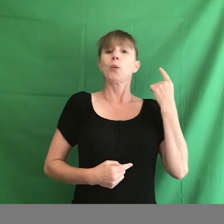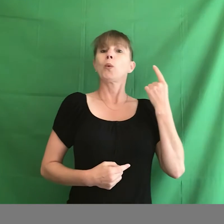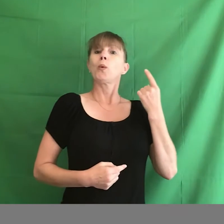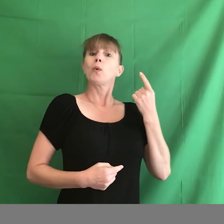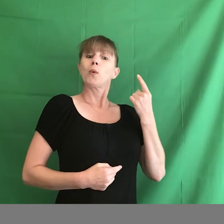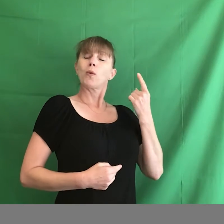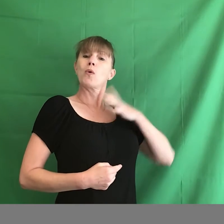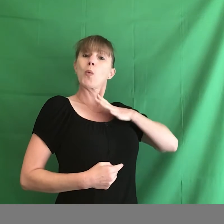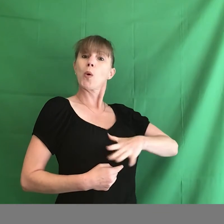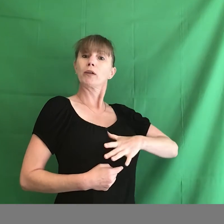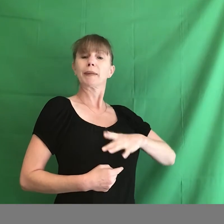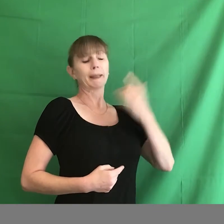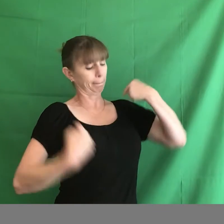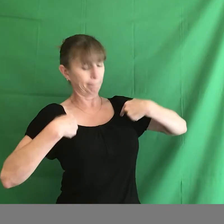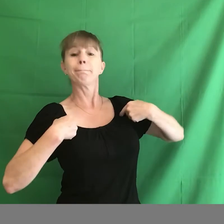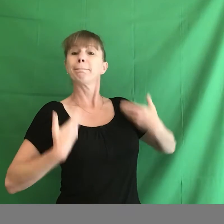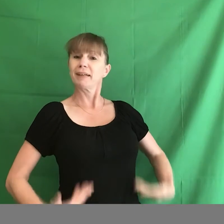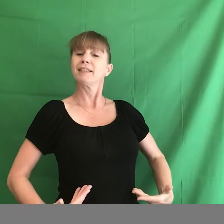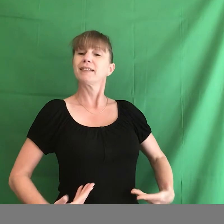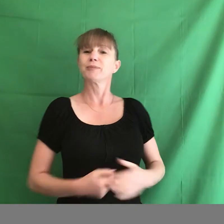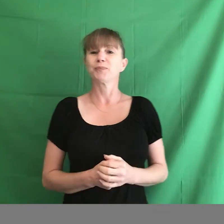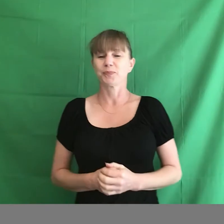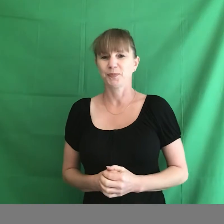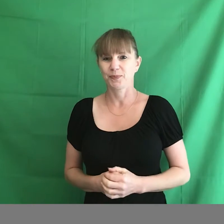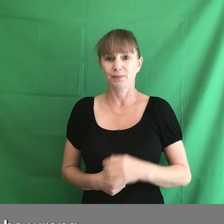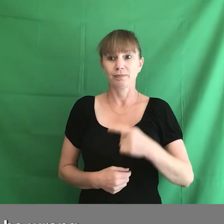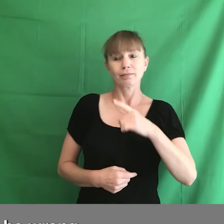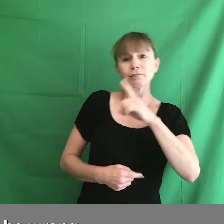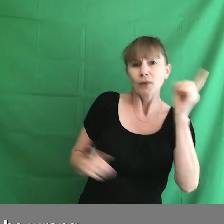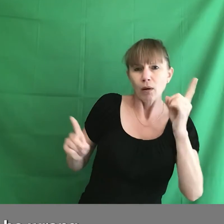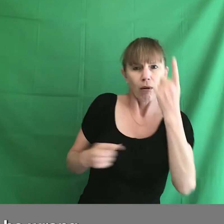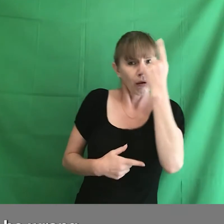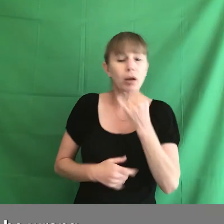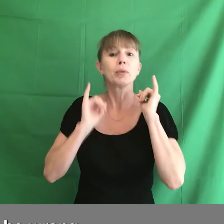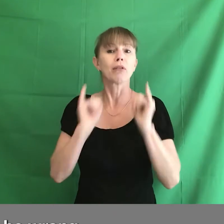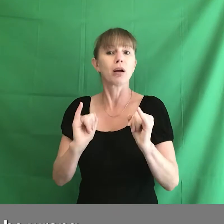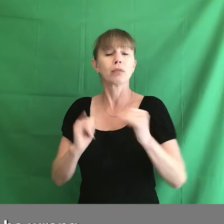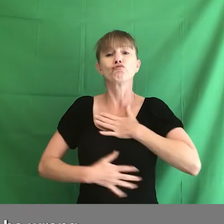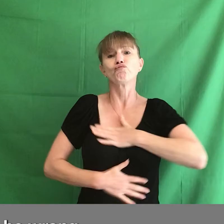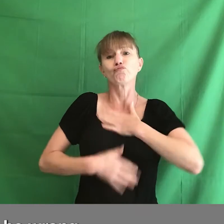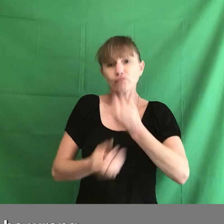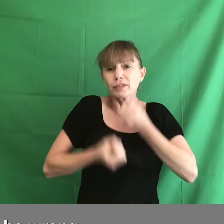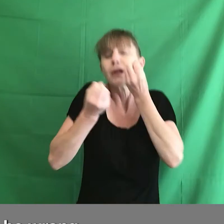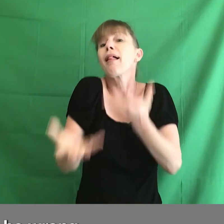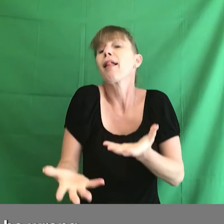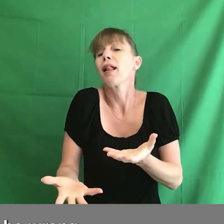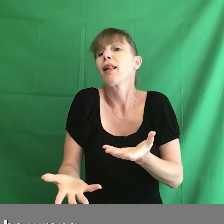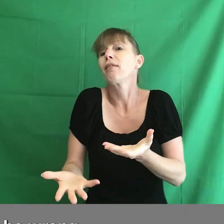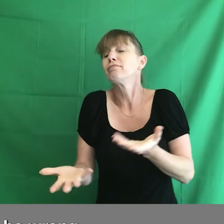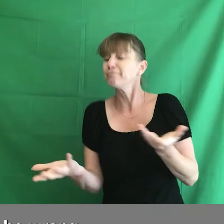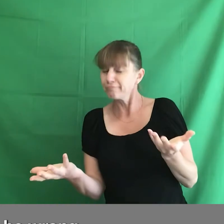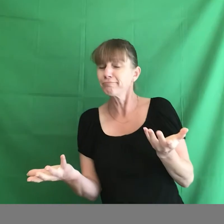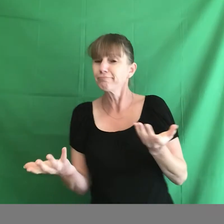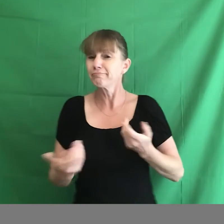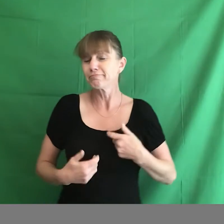for wanting to be me? Ready? 'Cause what could be wrong with expressing